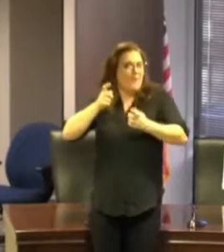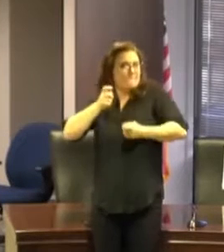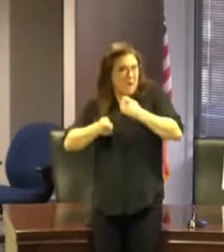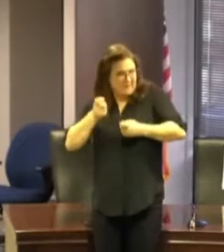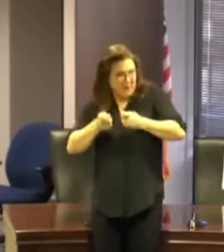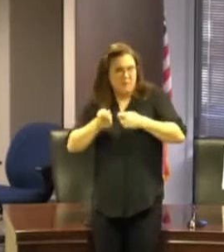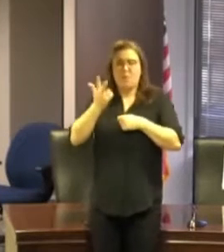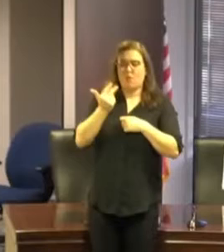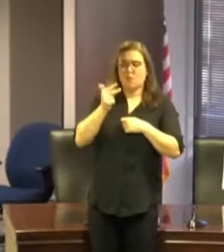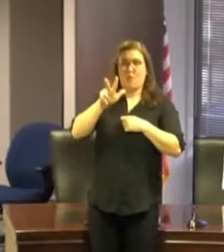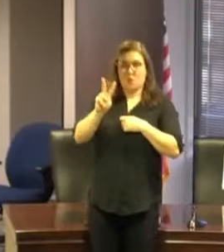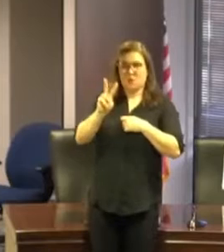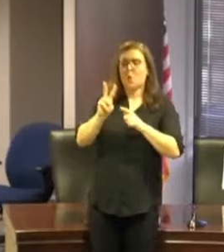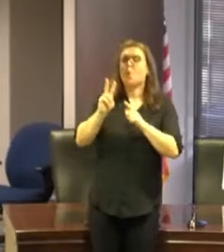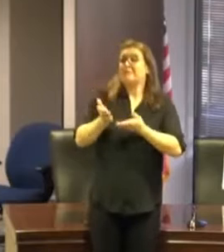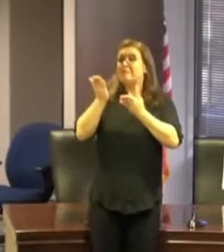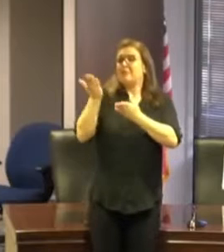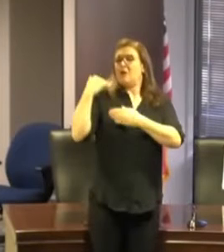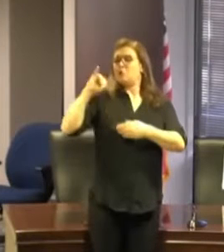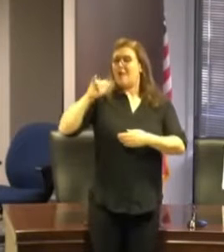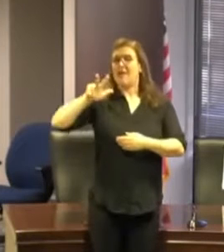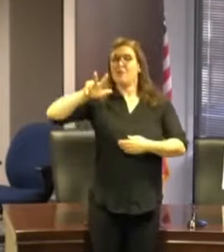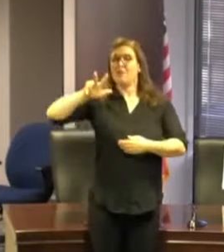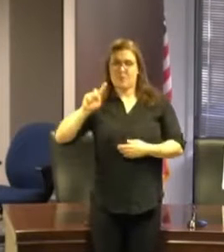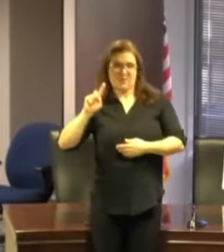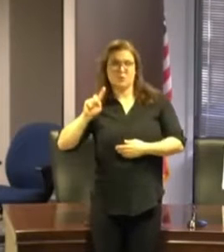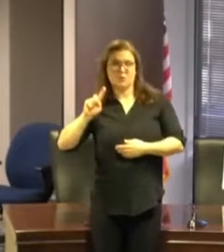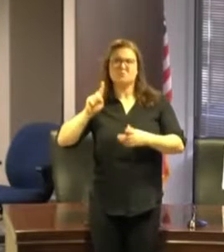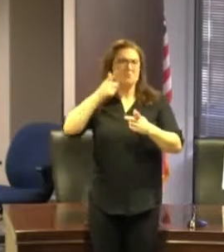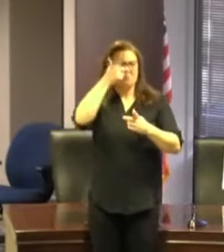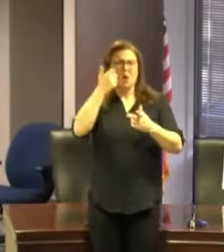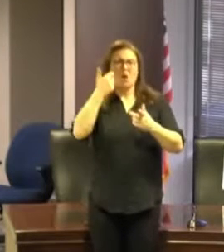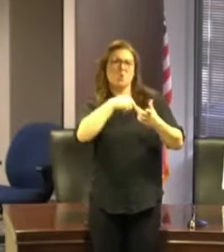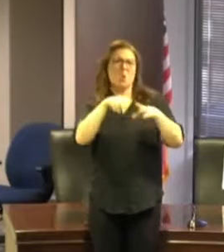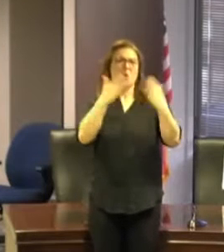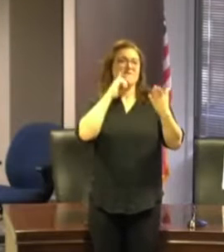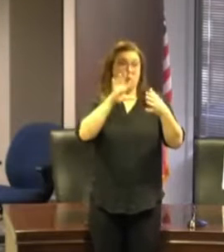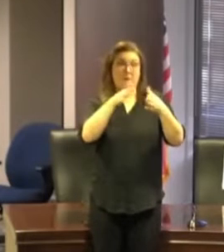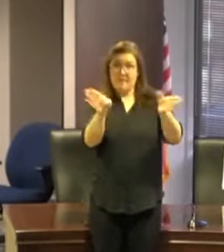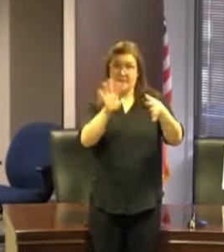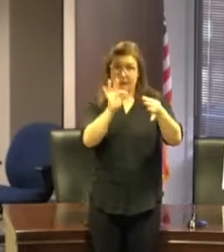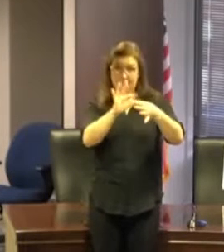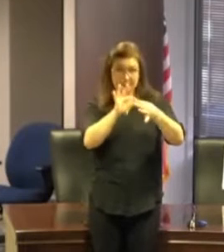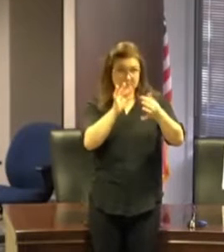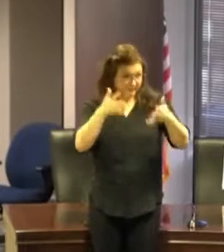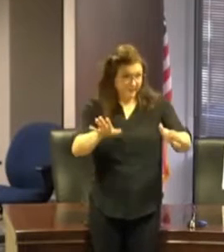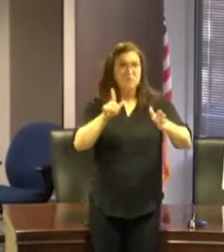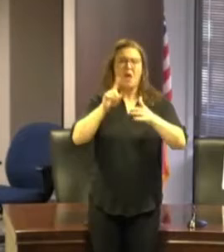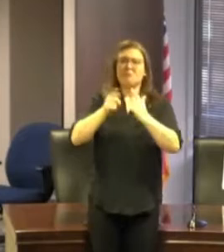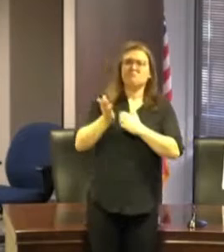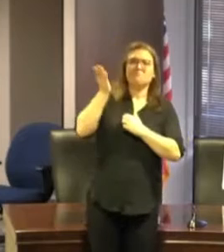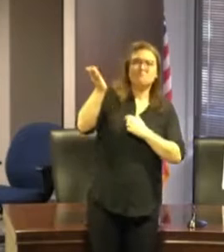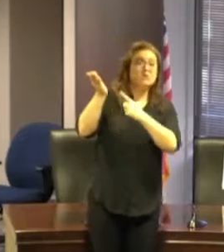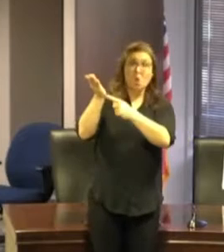on July 31st of this year following a public comment period that was held. That is currently pending